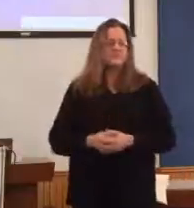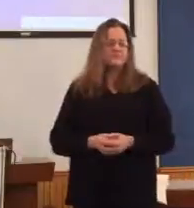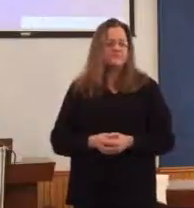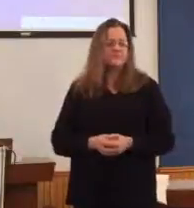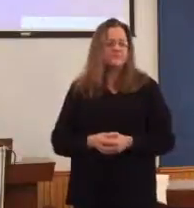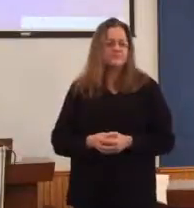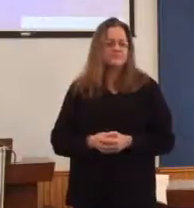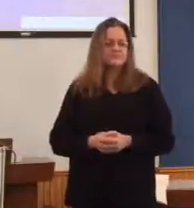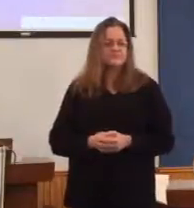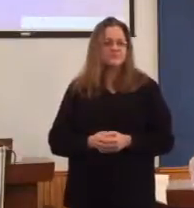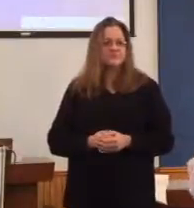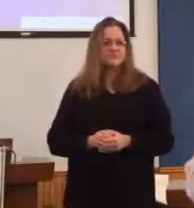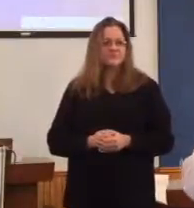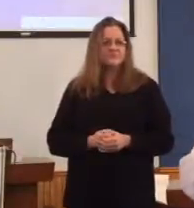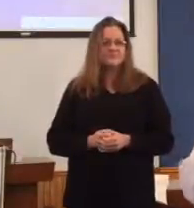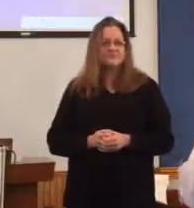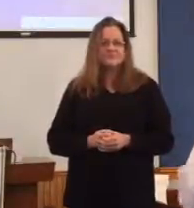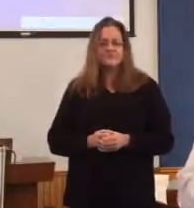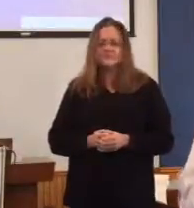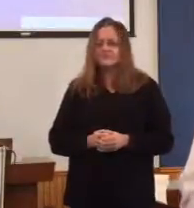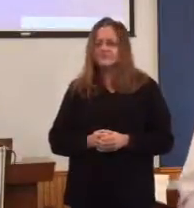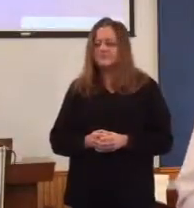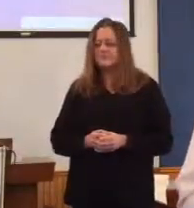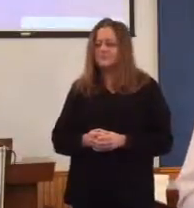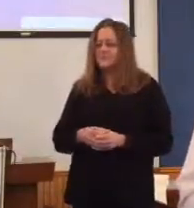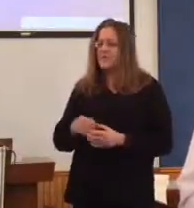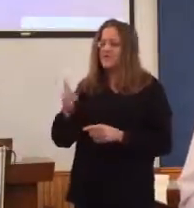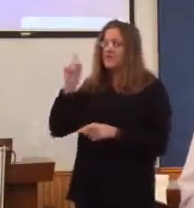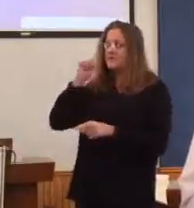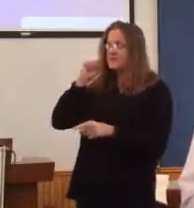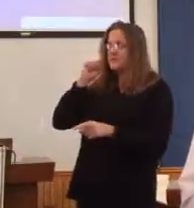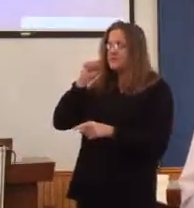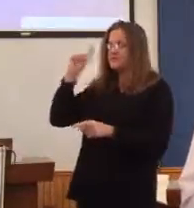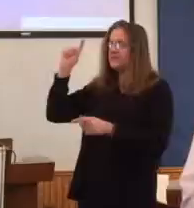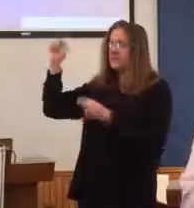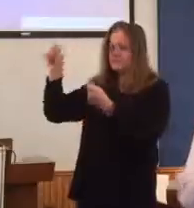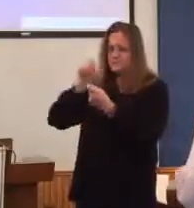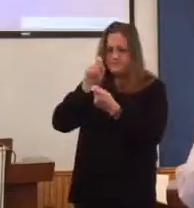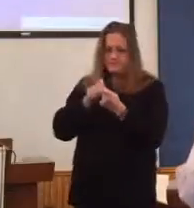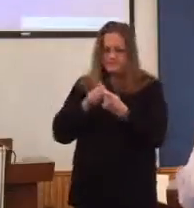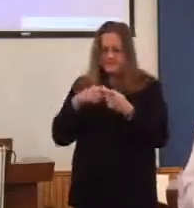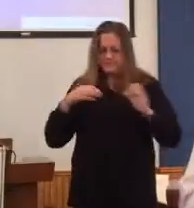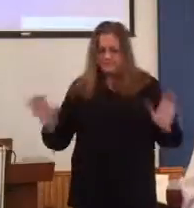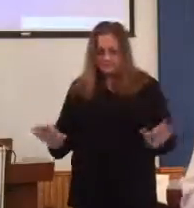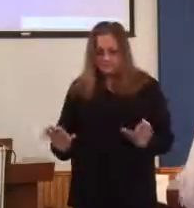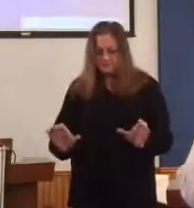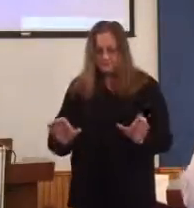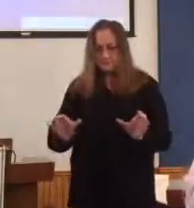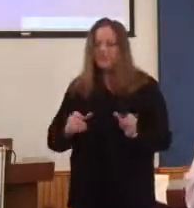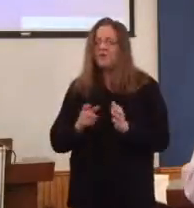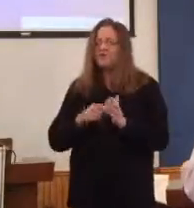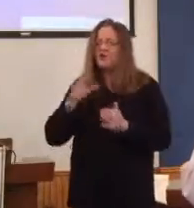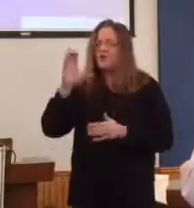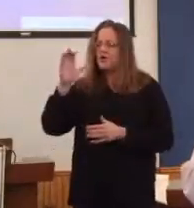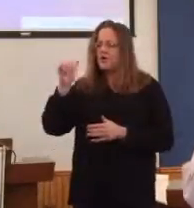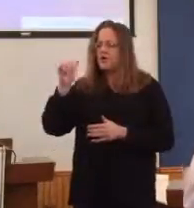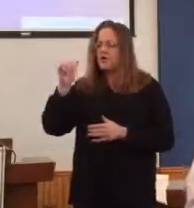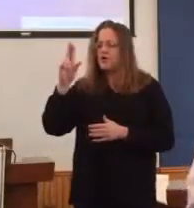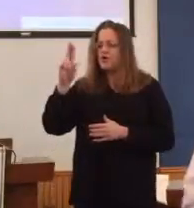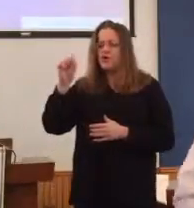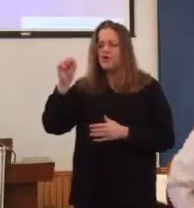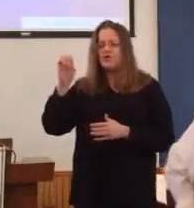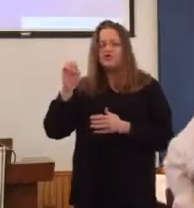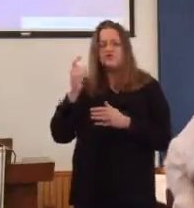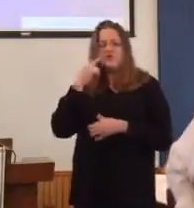They followed their calls. Their calls. Their calls by God.